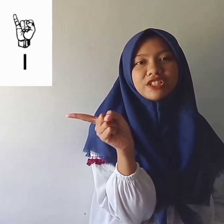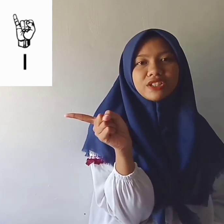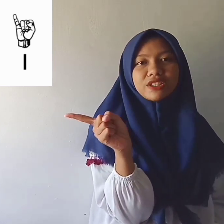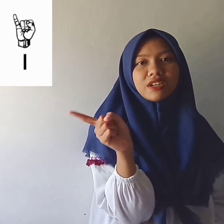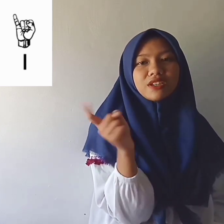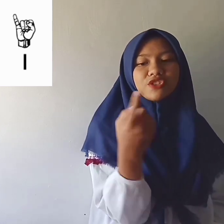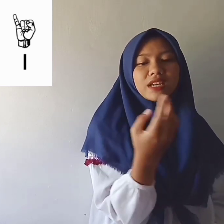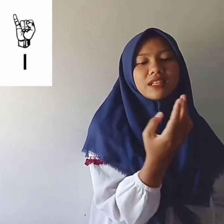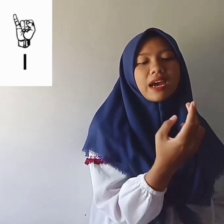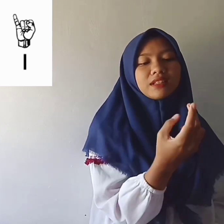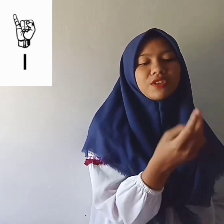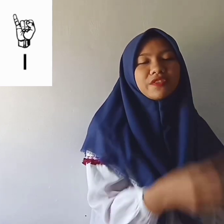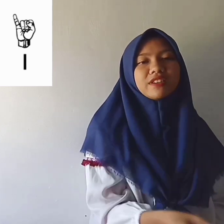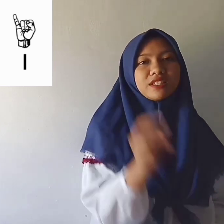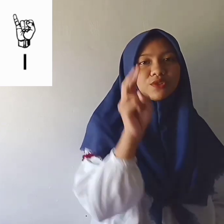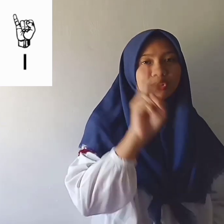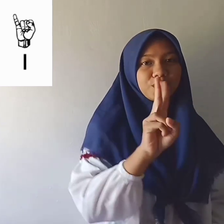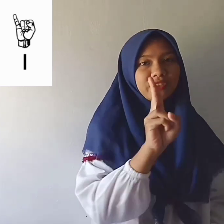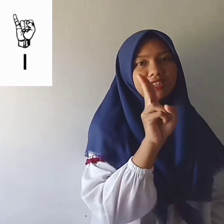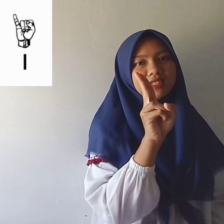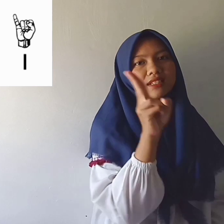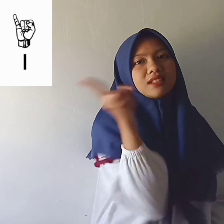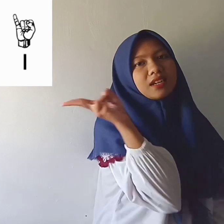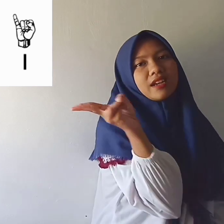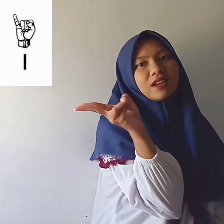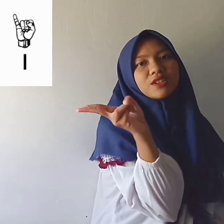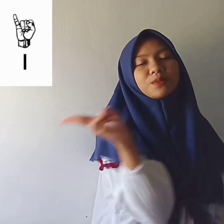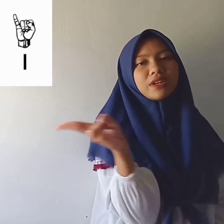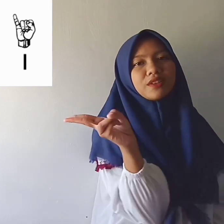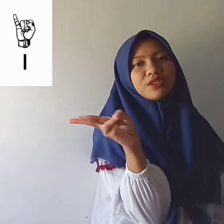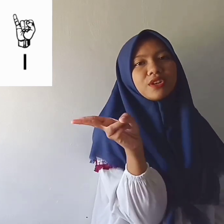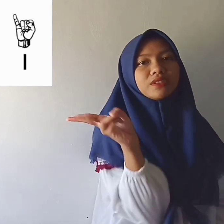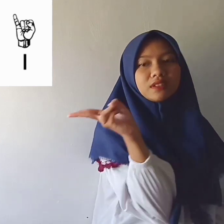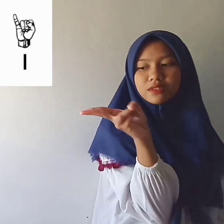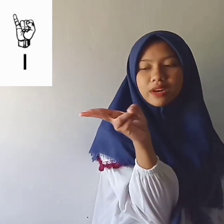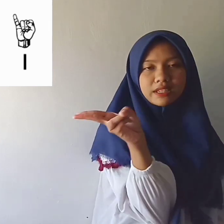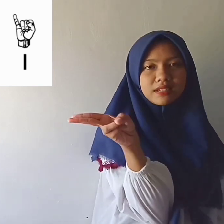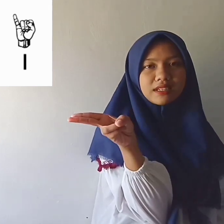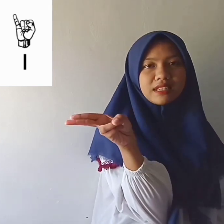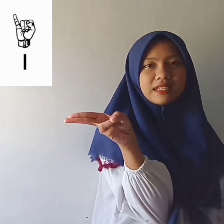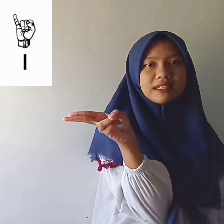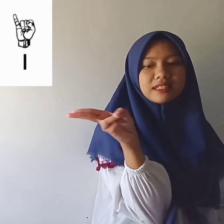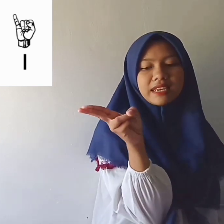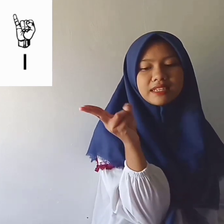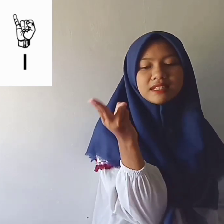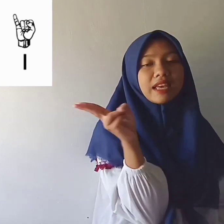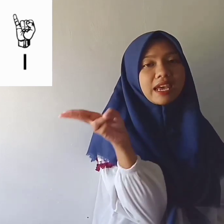H, you just add your fingers into 2 fingers and also point out to your right. It says